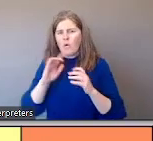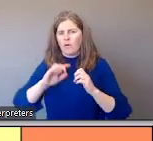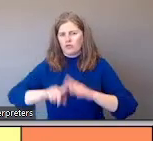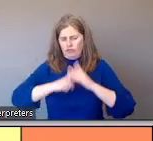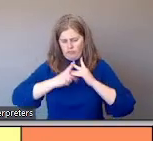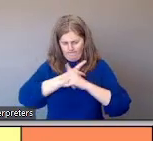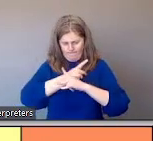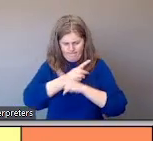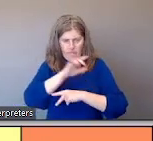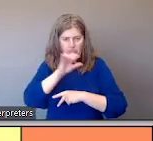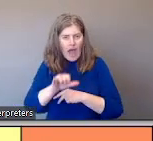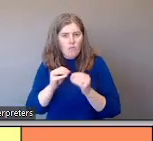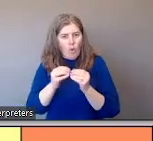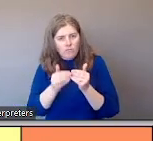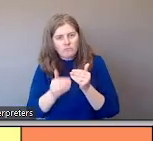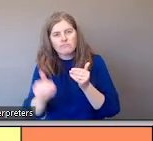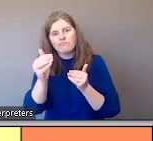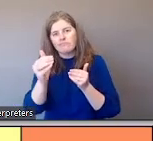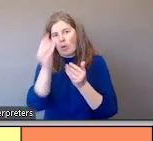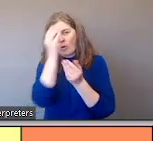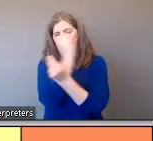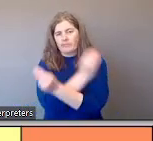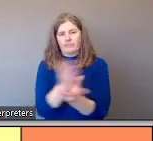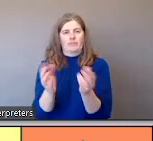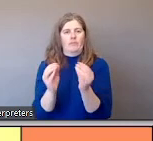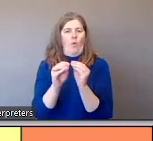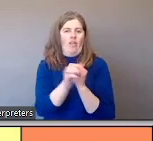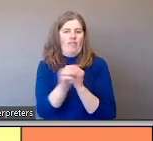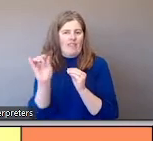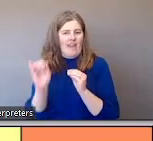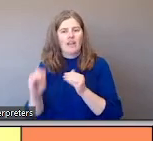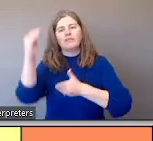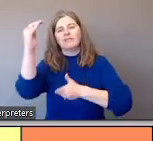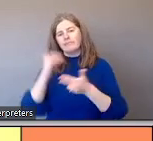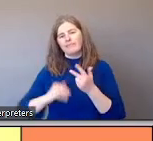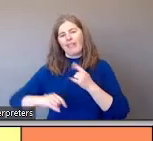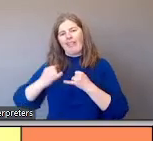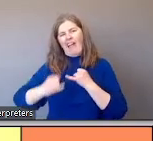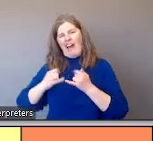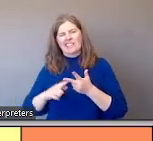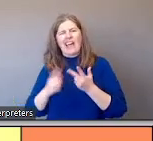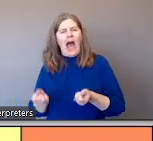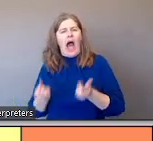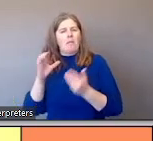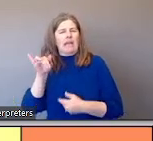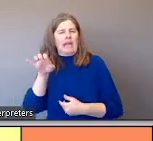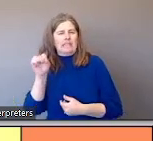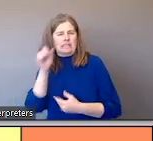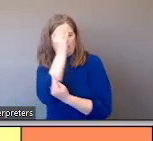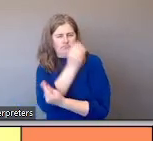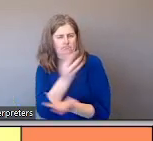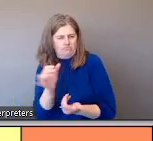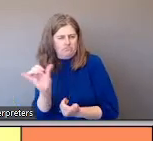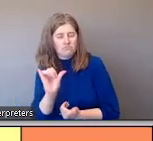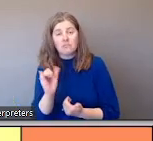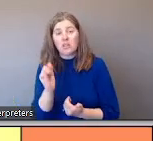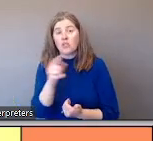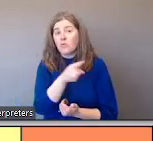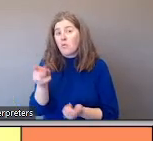calculations on and moving to reporting that. And then, of course, the number of cases will continue. I think you may